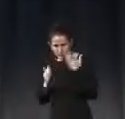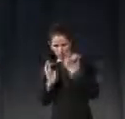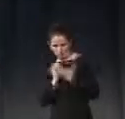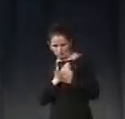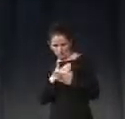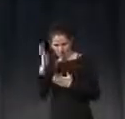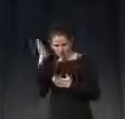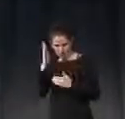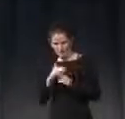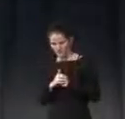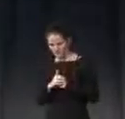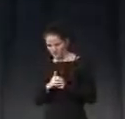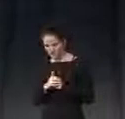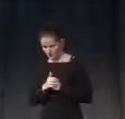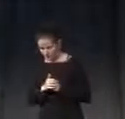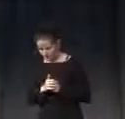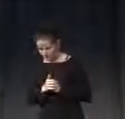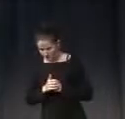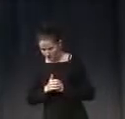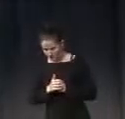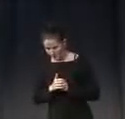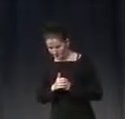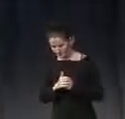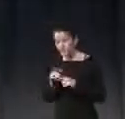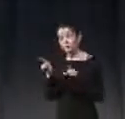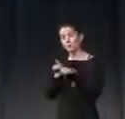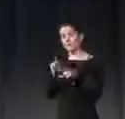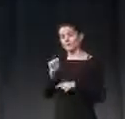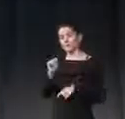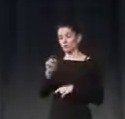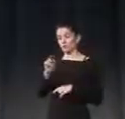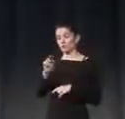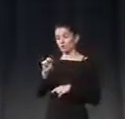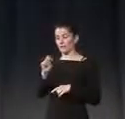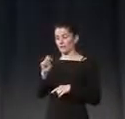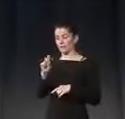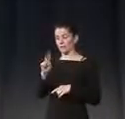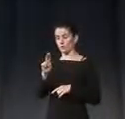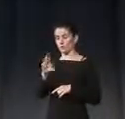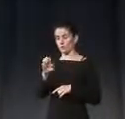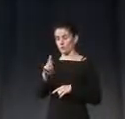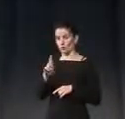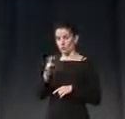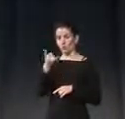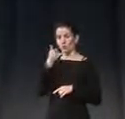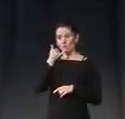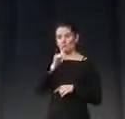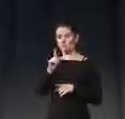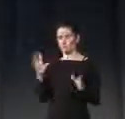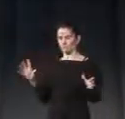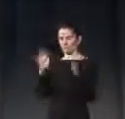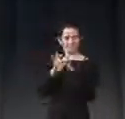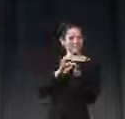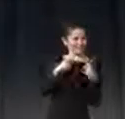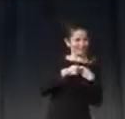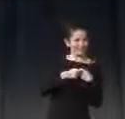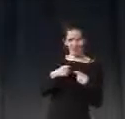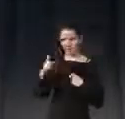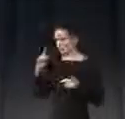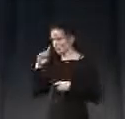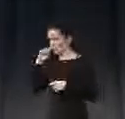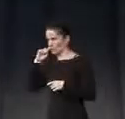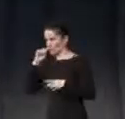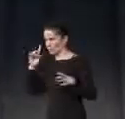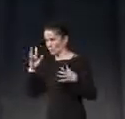Historian Roland Vitche explains, as a transducer, the telephone connected the otherwise still separate electrical and acoustic worlds.